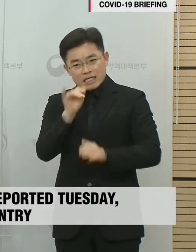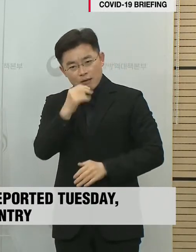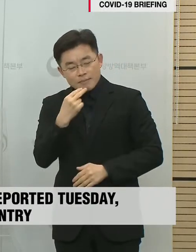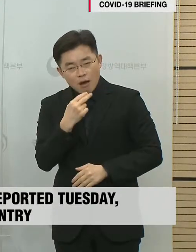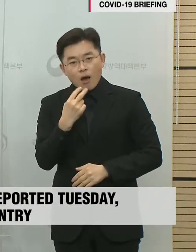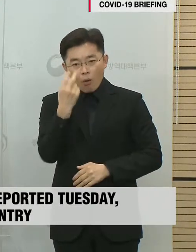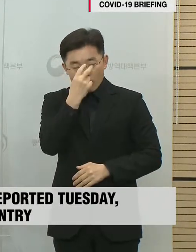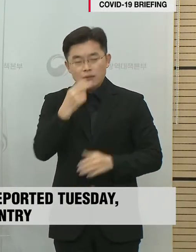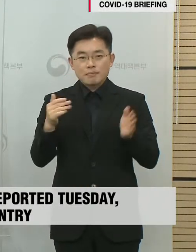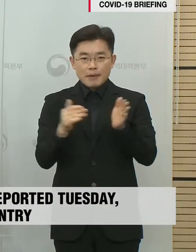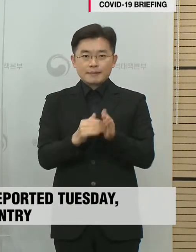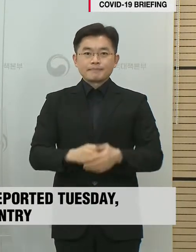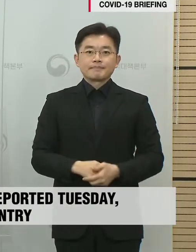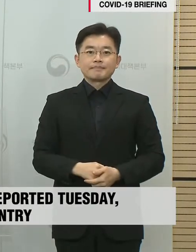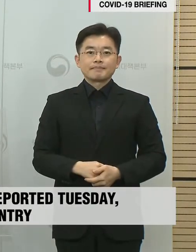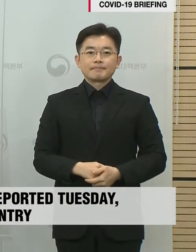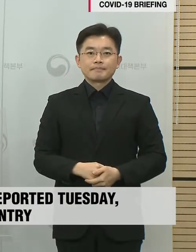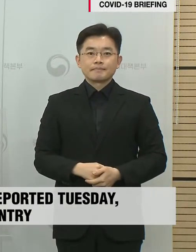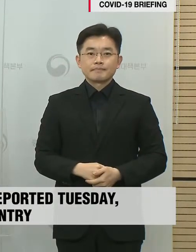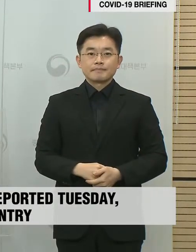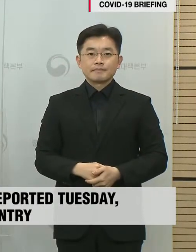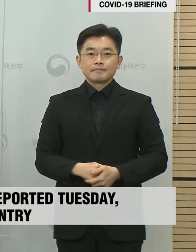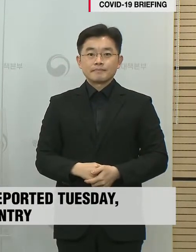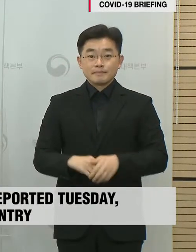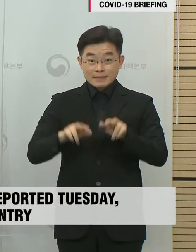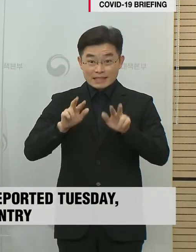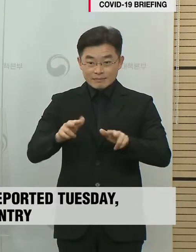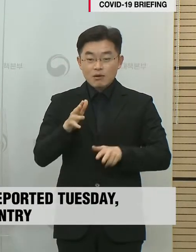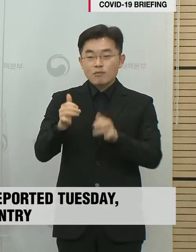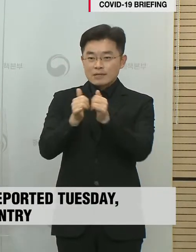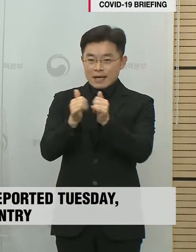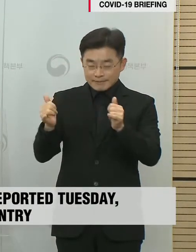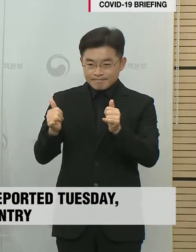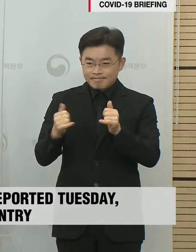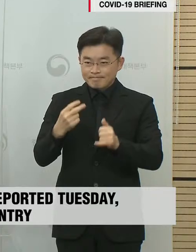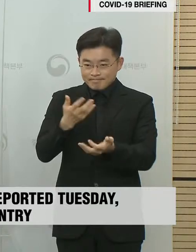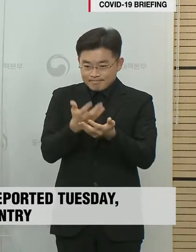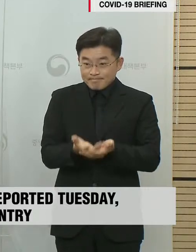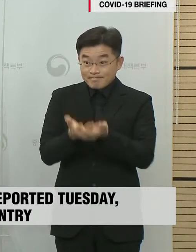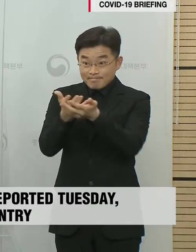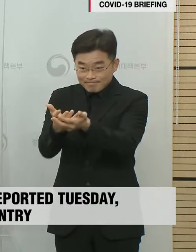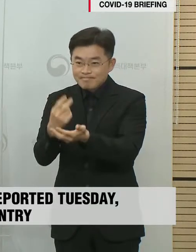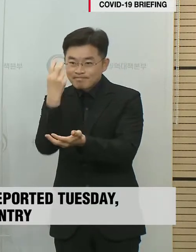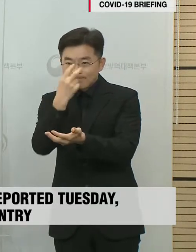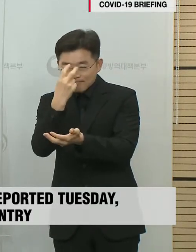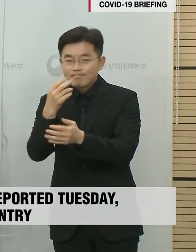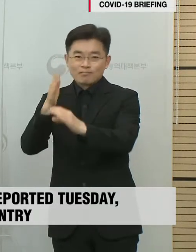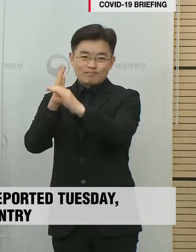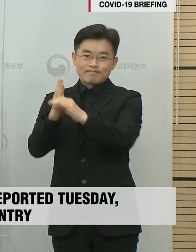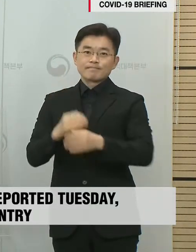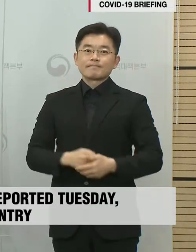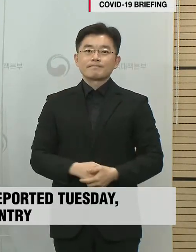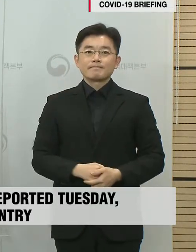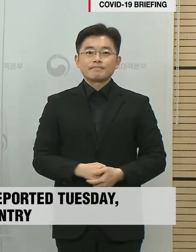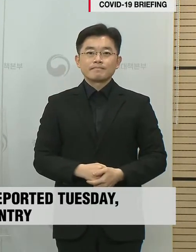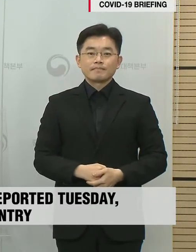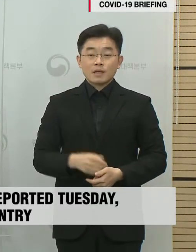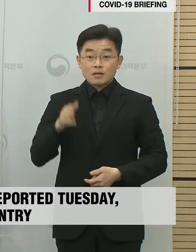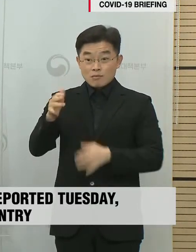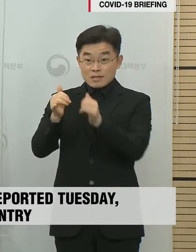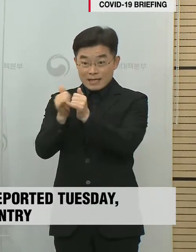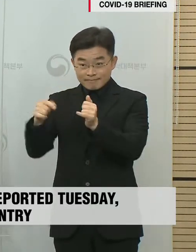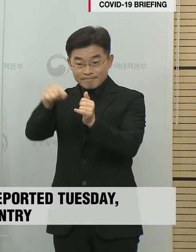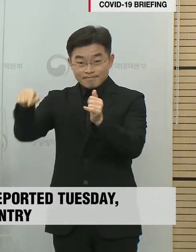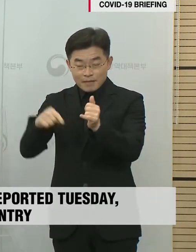samples, and we have analyzed the antibodies as well as neutralizing antibodies, and we are conducting